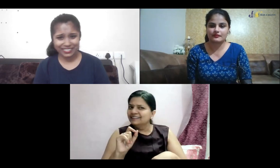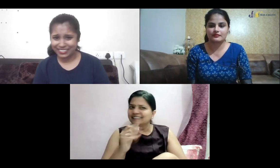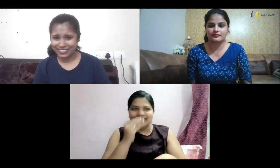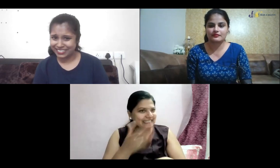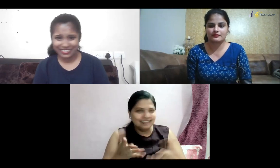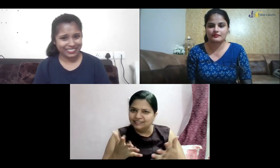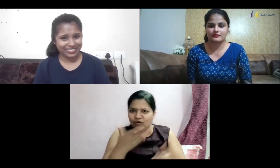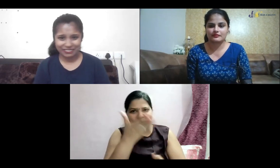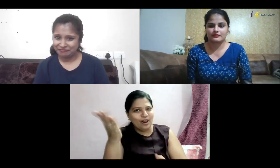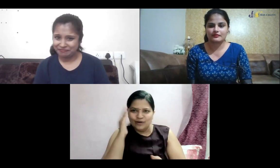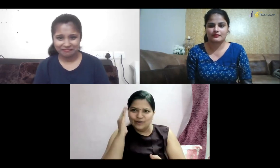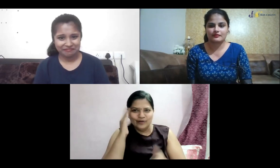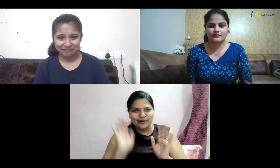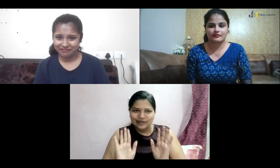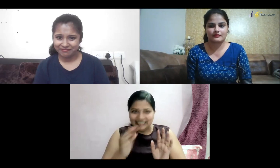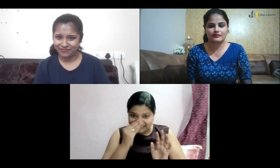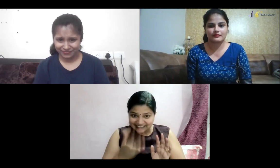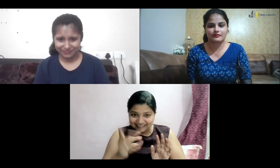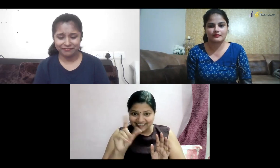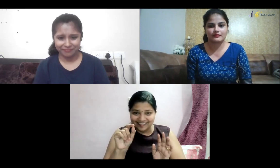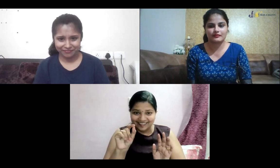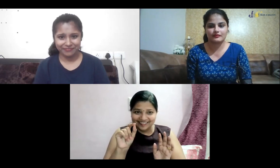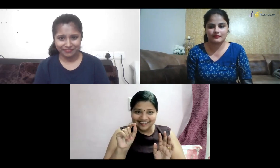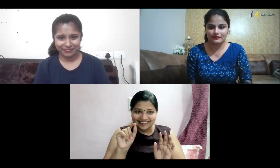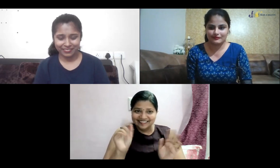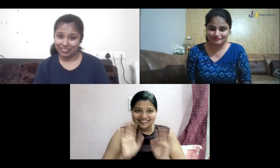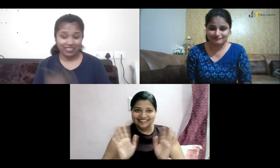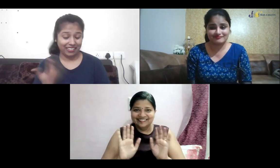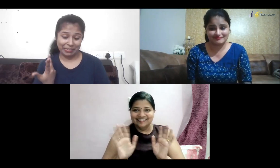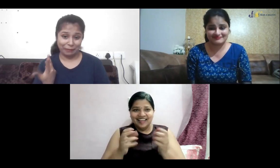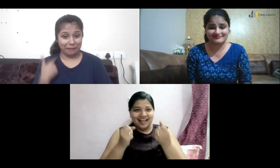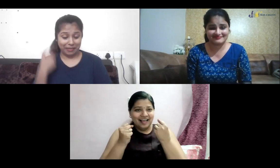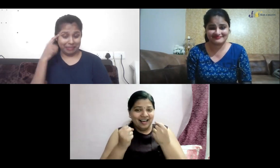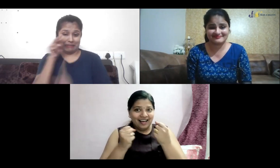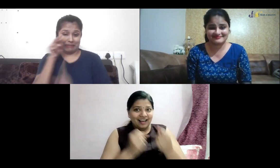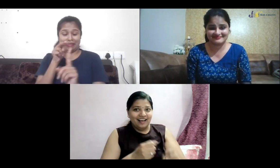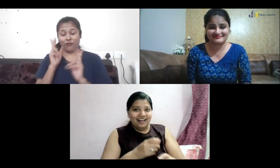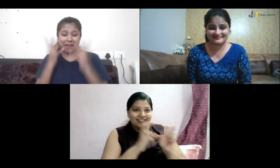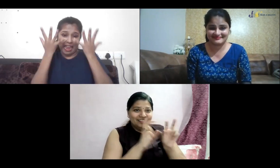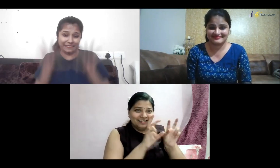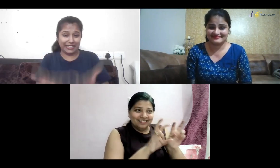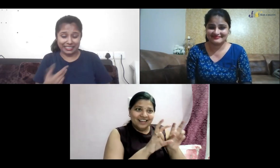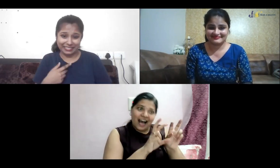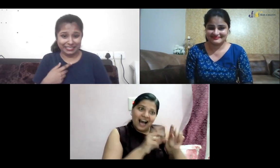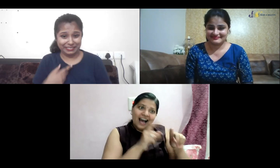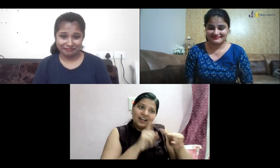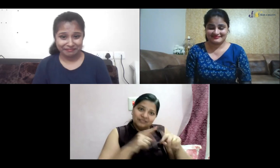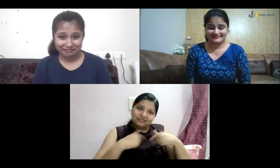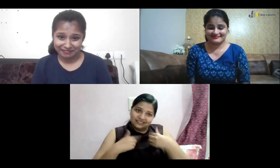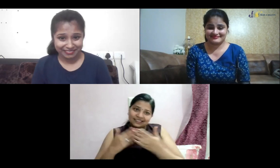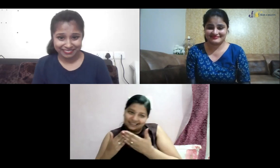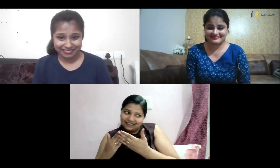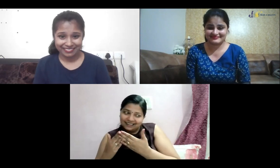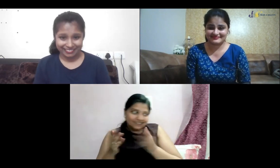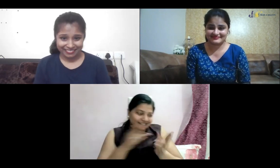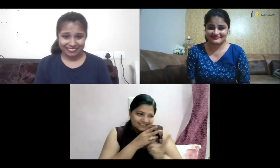exam, You're well aware the 10th board exam is not the easy one, right? I think, yeah, this is a